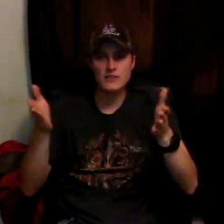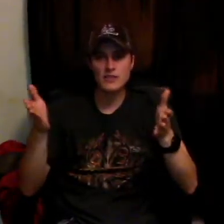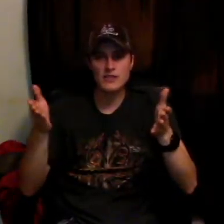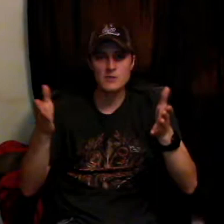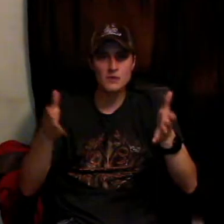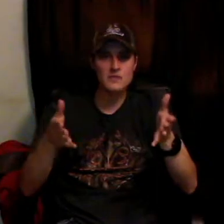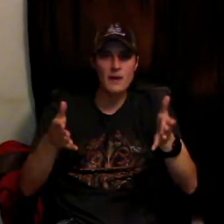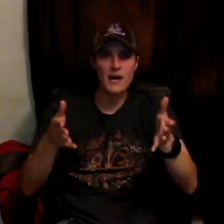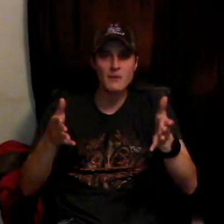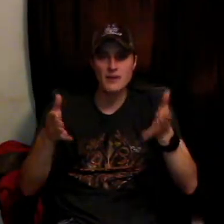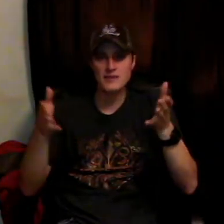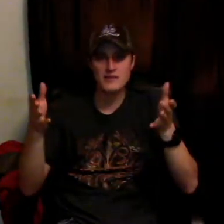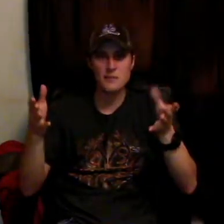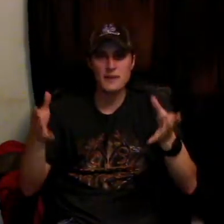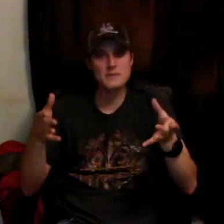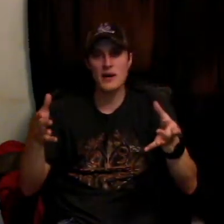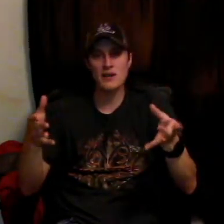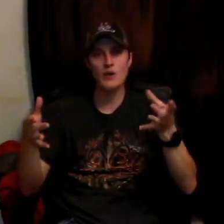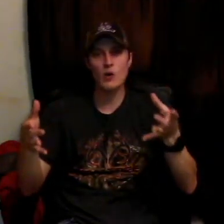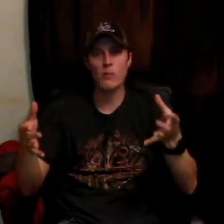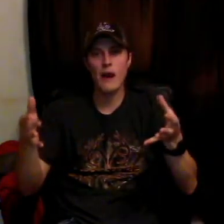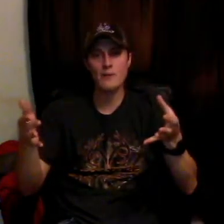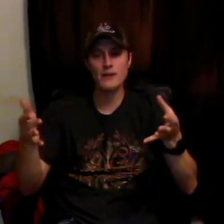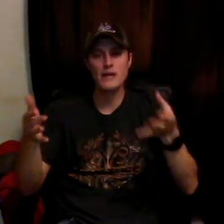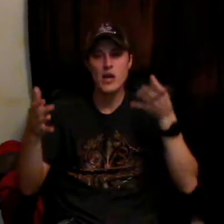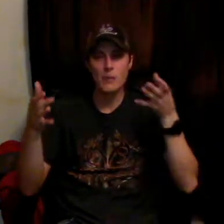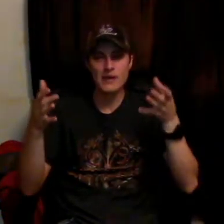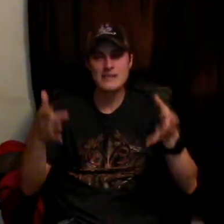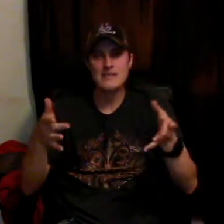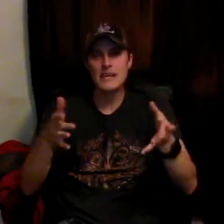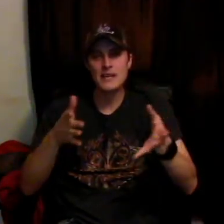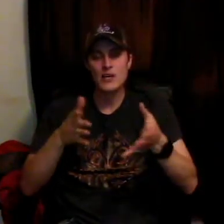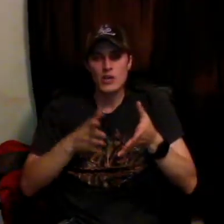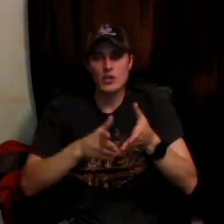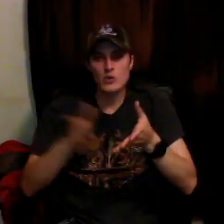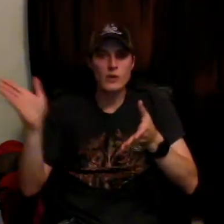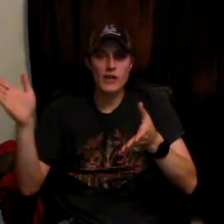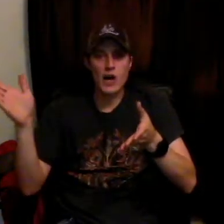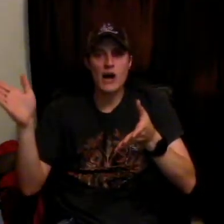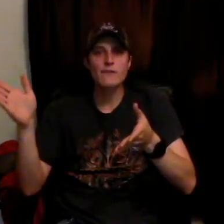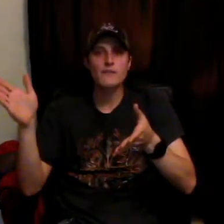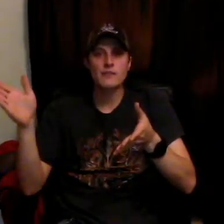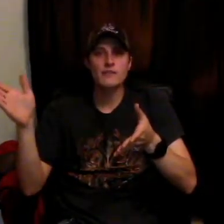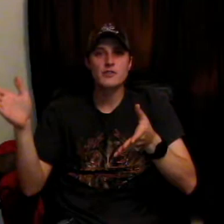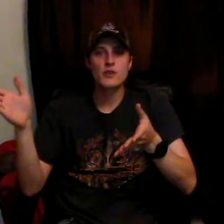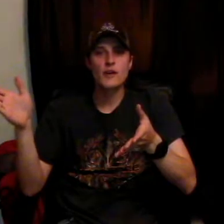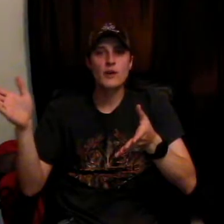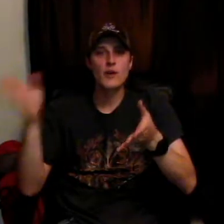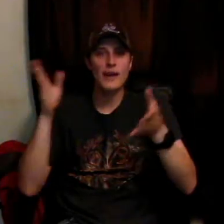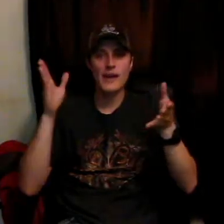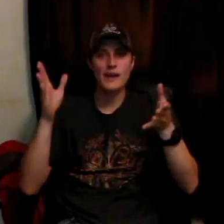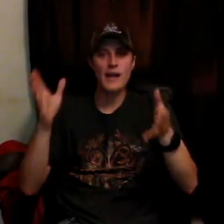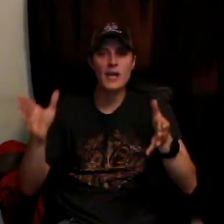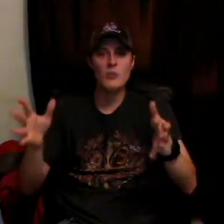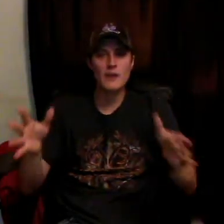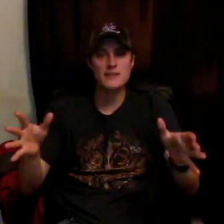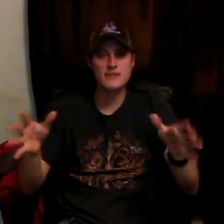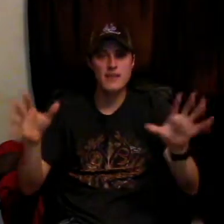at this one spot because it's the best spot on the whole property, but instead you went off the trail and now you missed